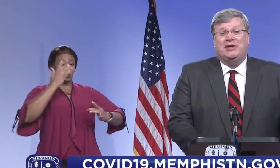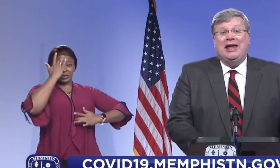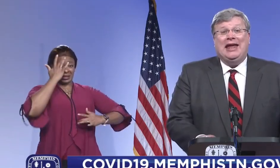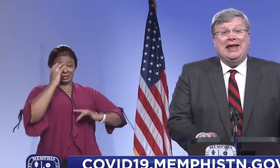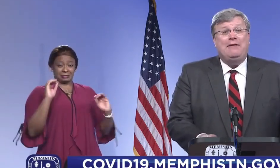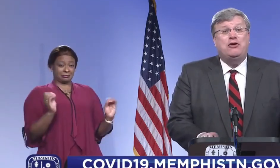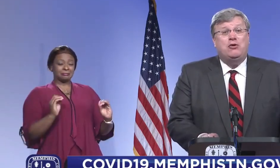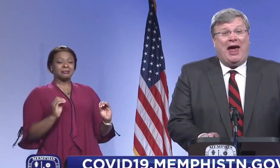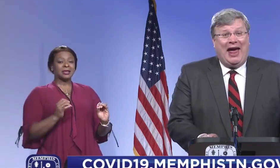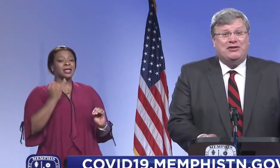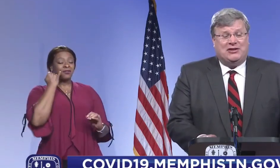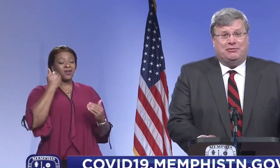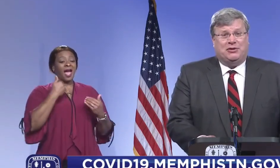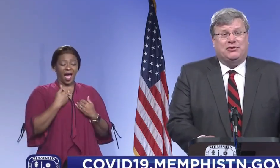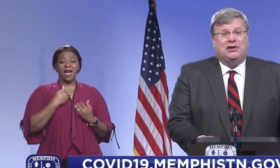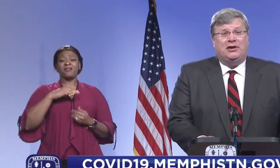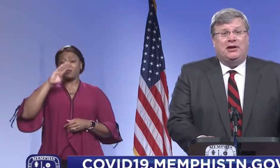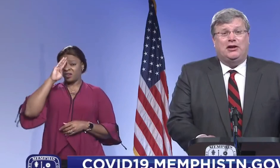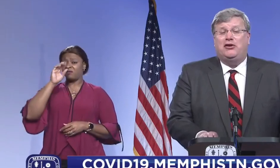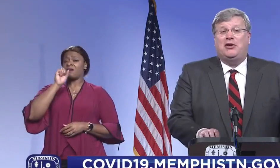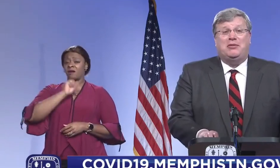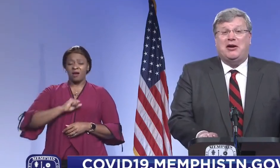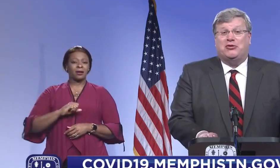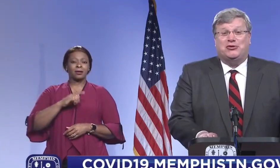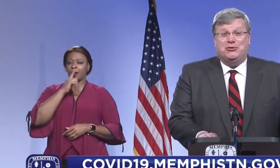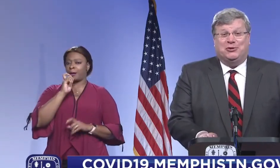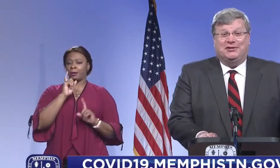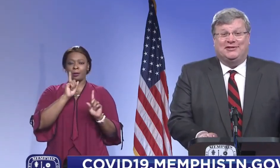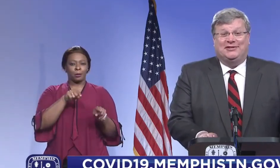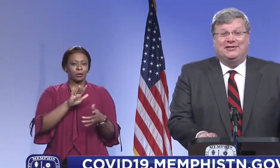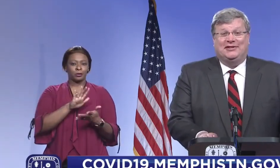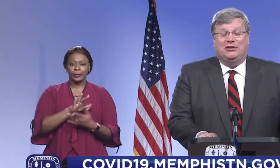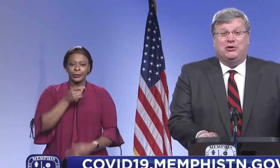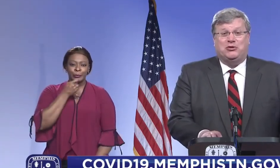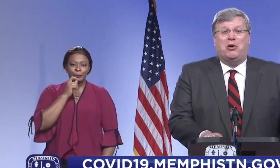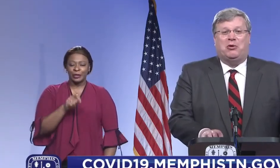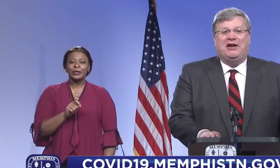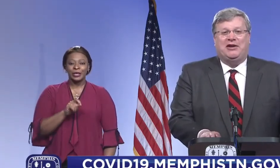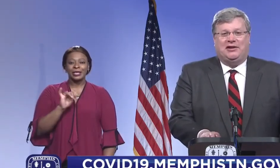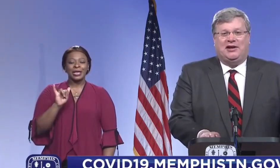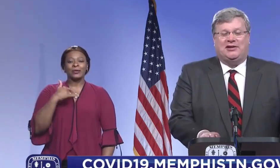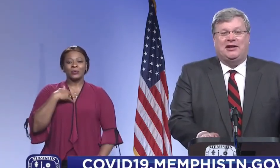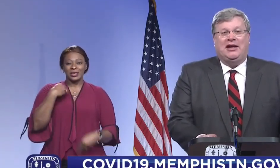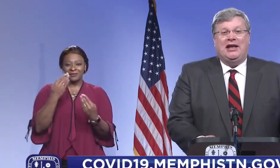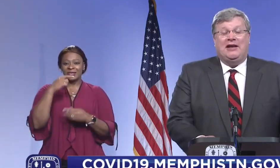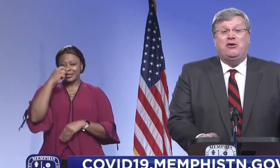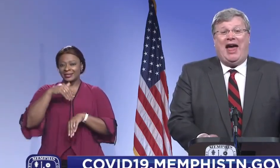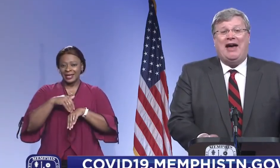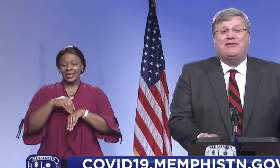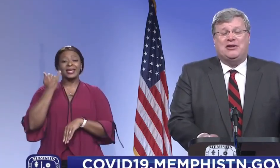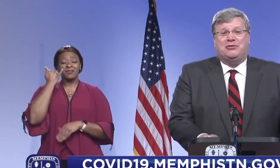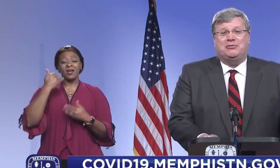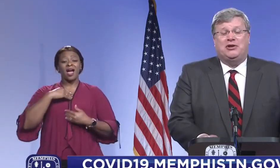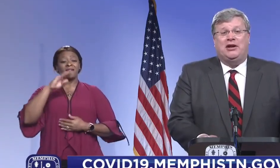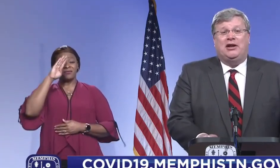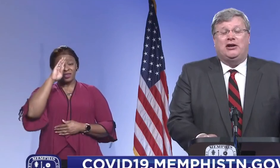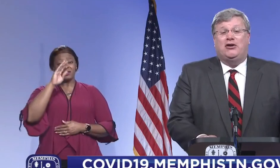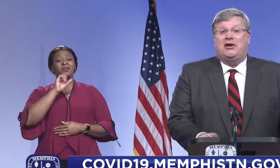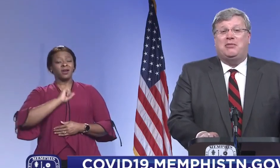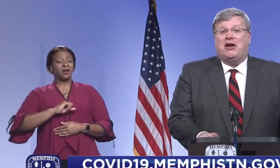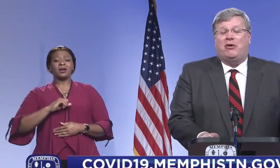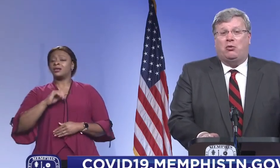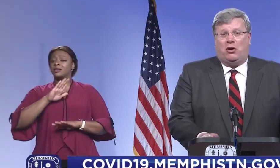symptoms. If you have symptoms, you don't need to be going to school, which is where we're giving the test. If you have symptoms,